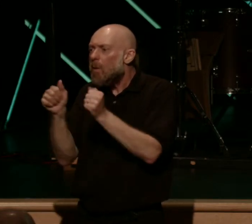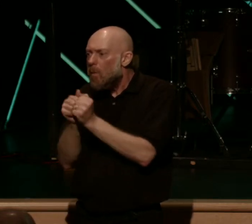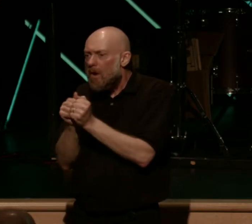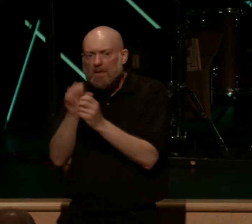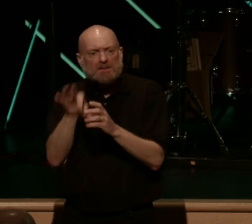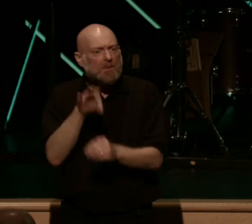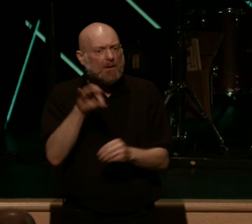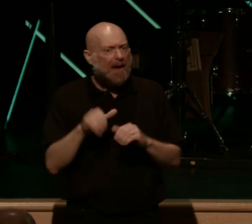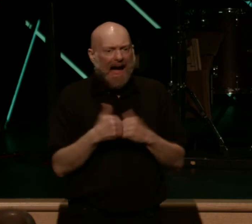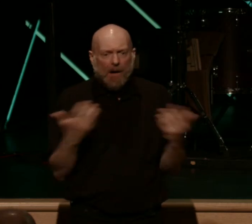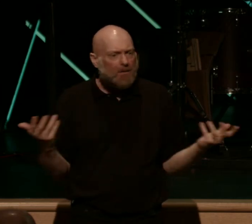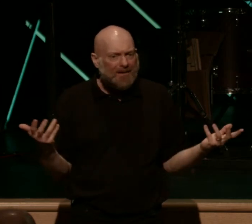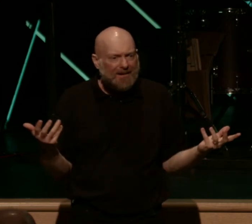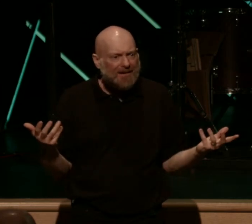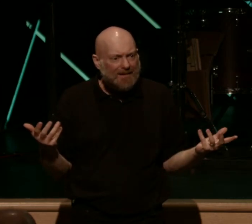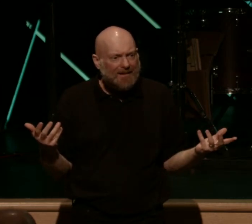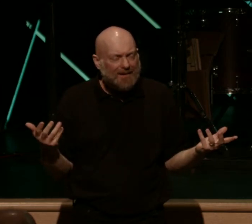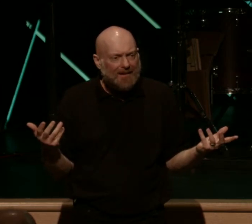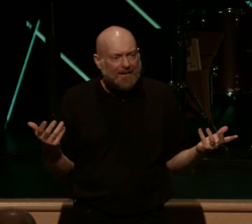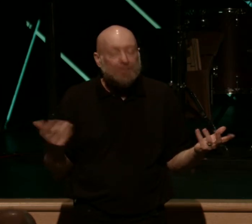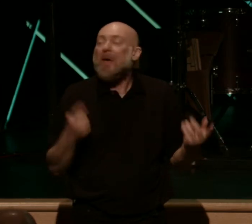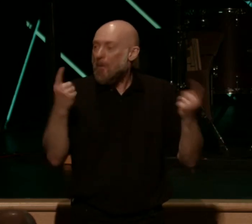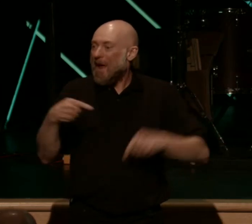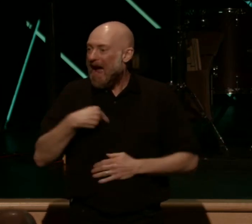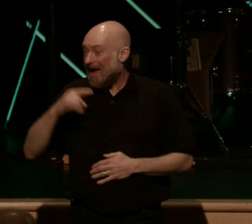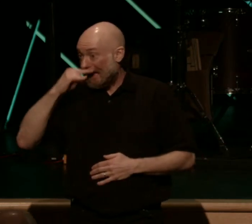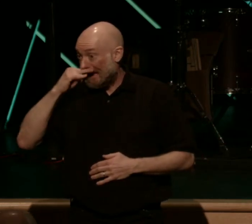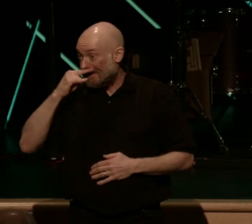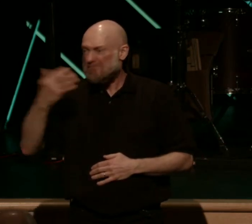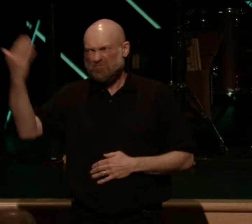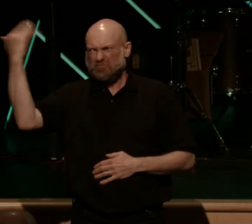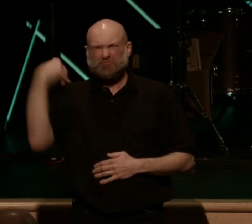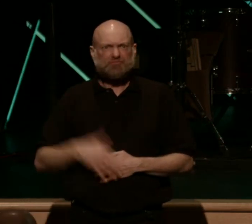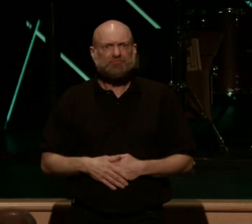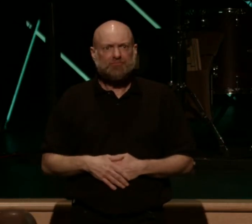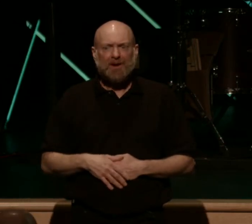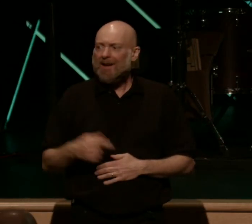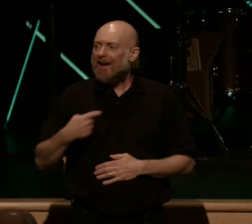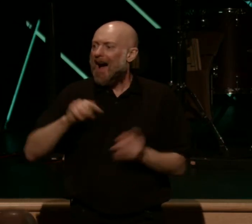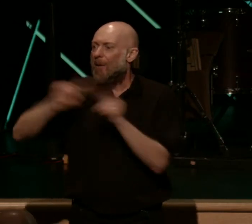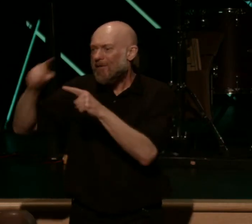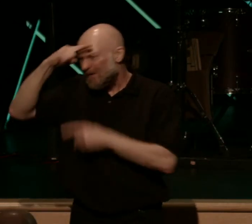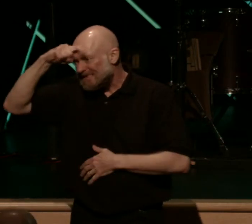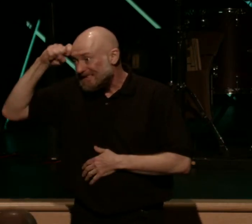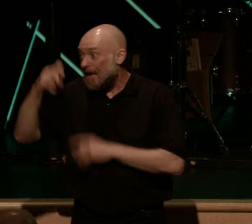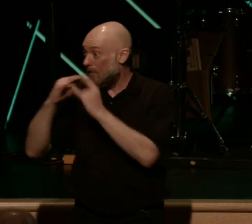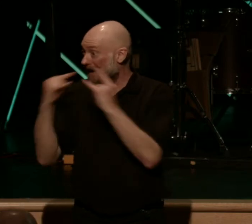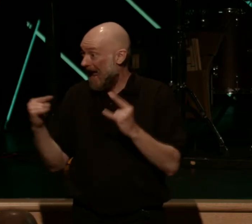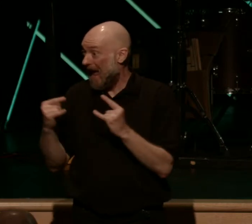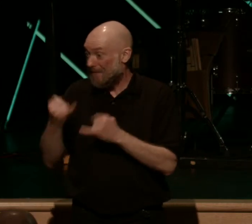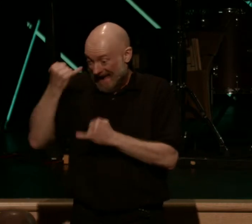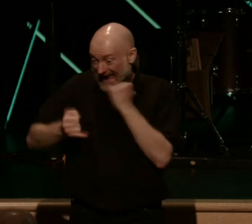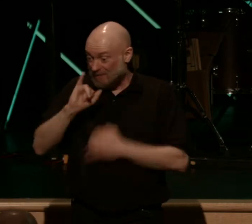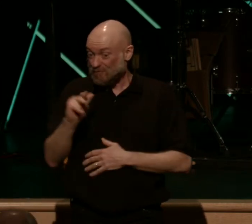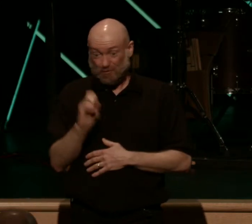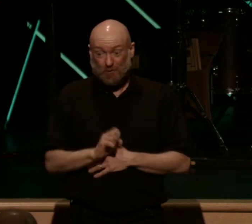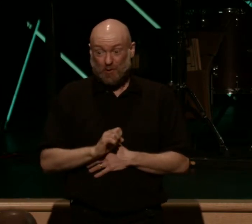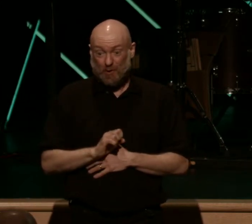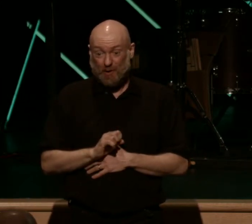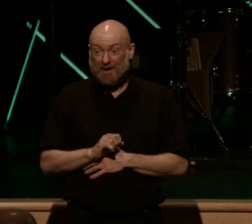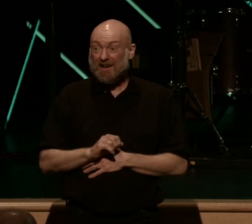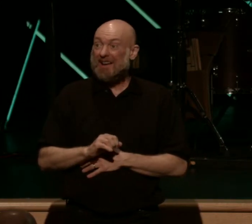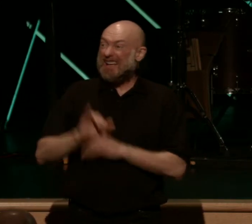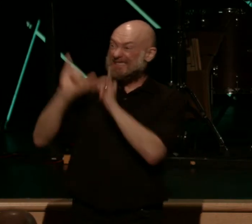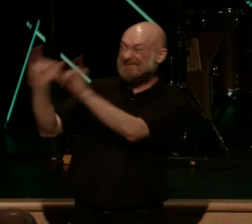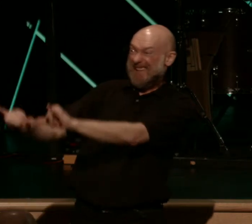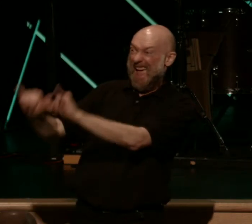with the Spirit. When I was a kid, I used to leave for summer camp at the end of June, and I